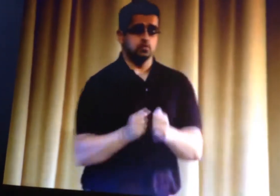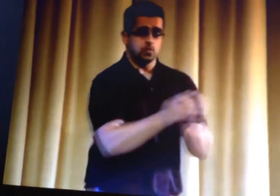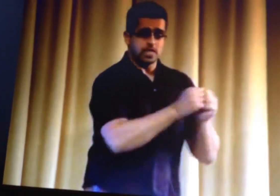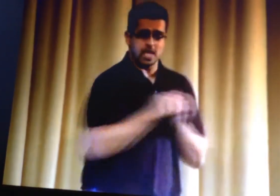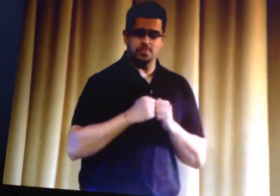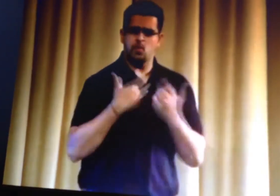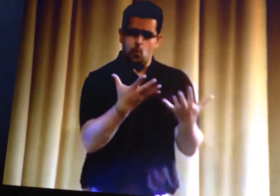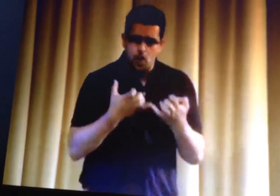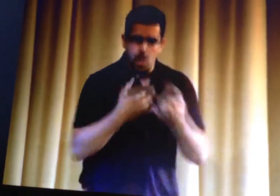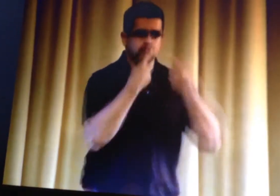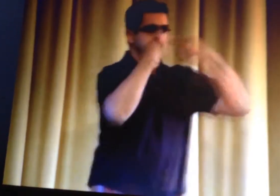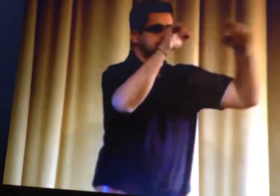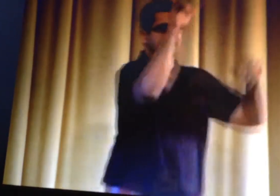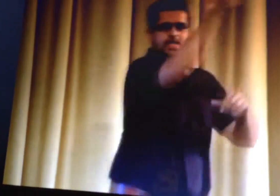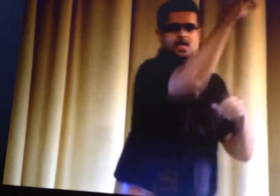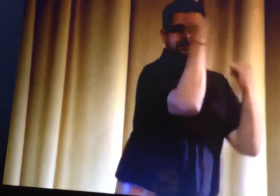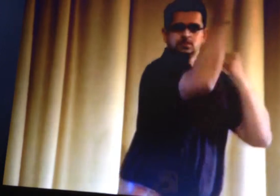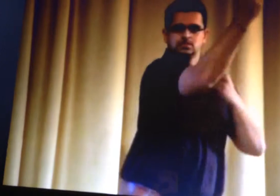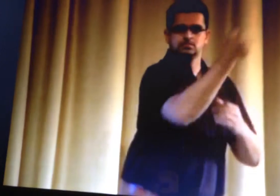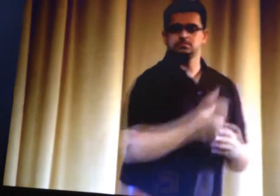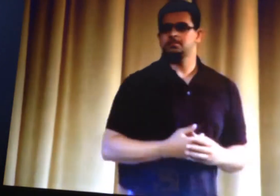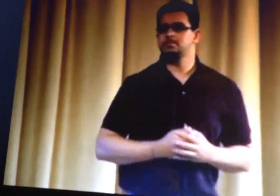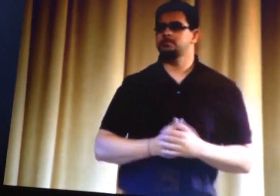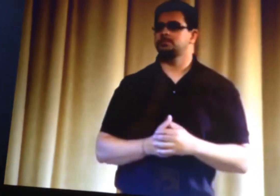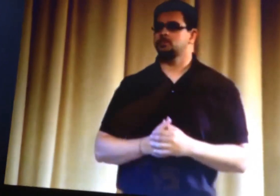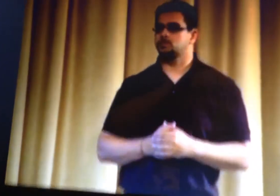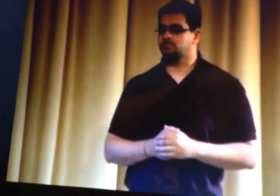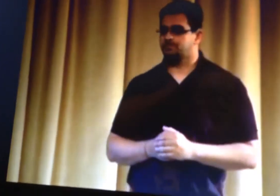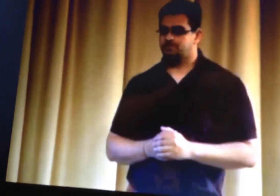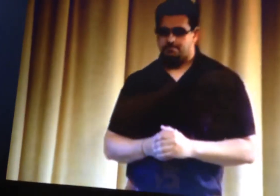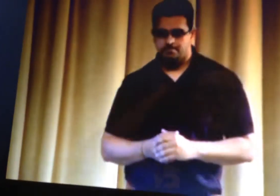We had a vision of how that could work. We wanted to accomplish that goal.